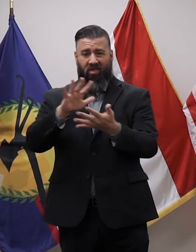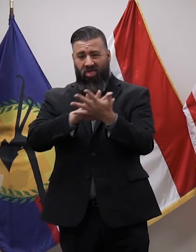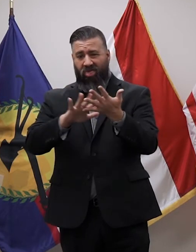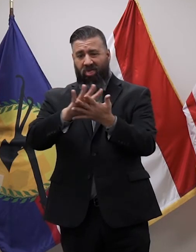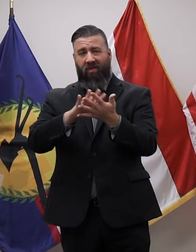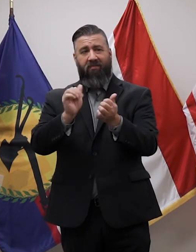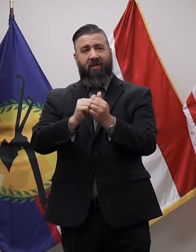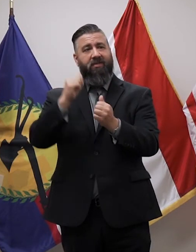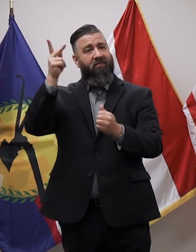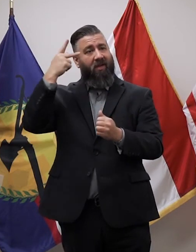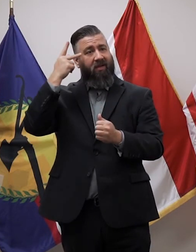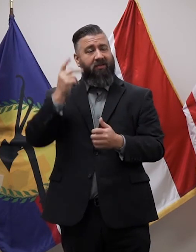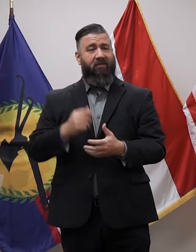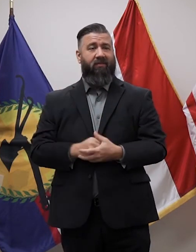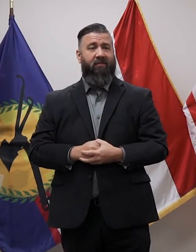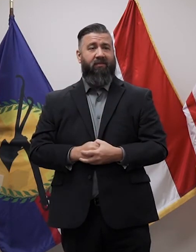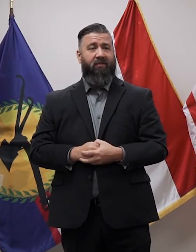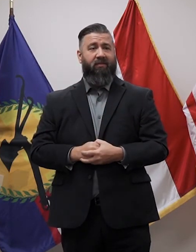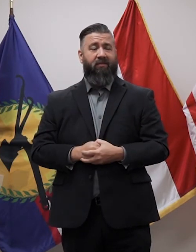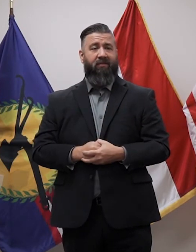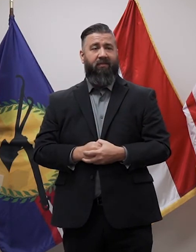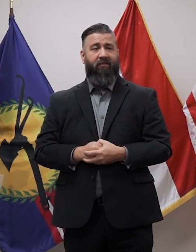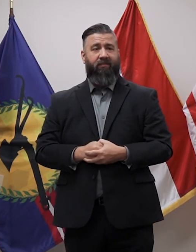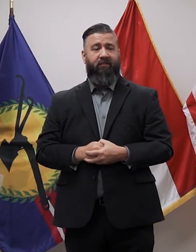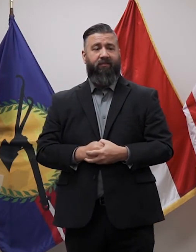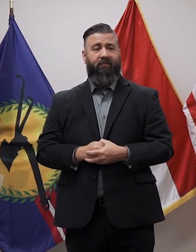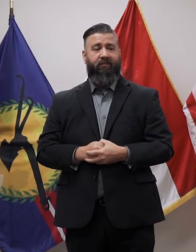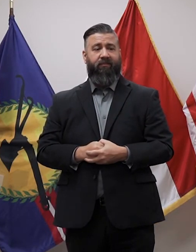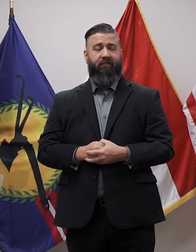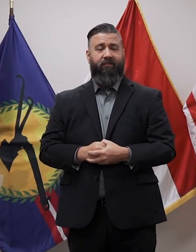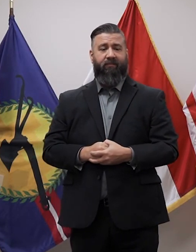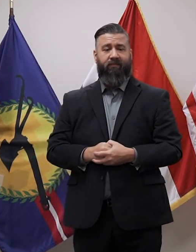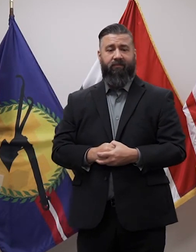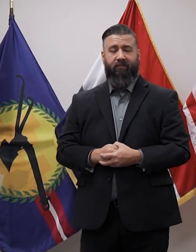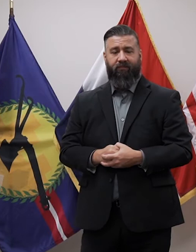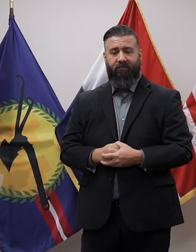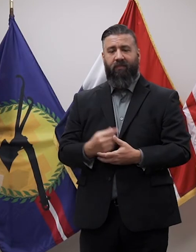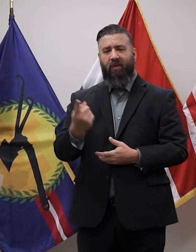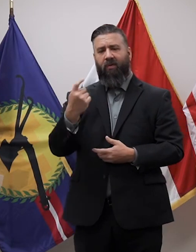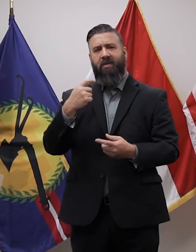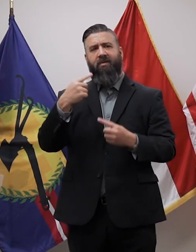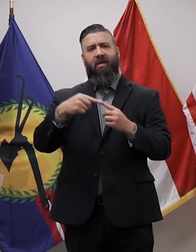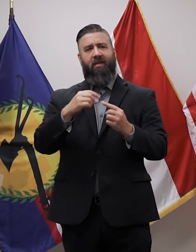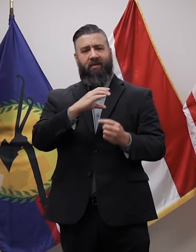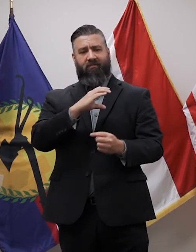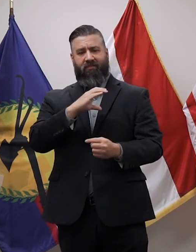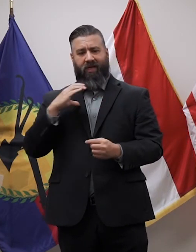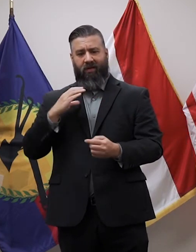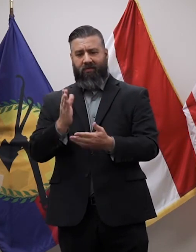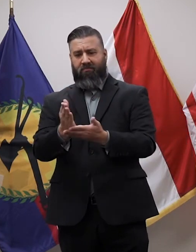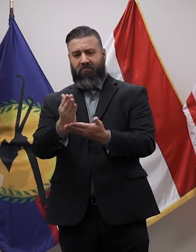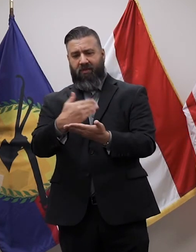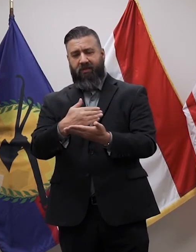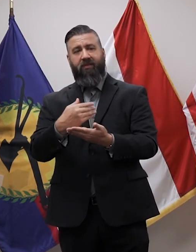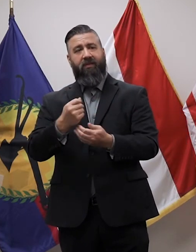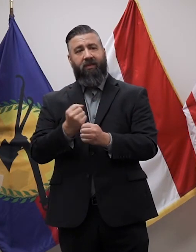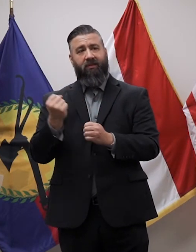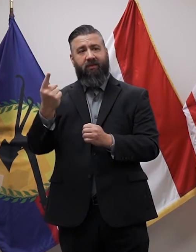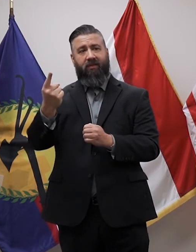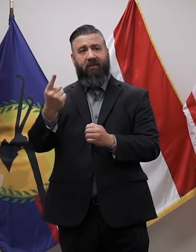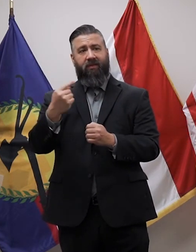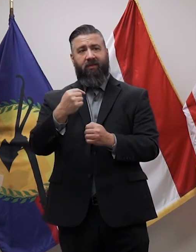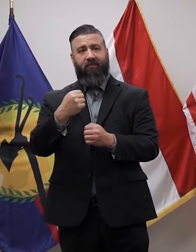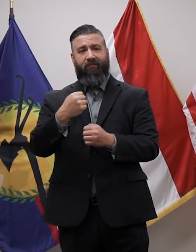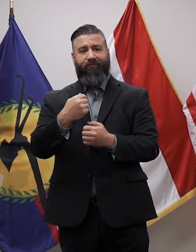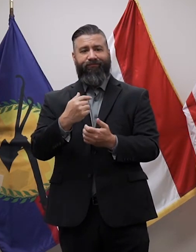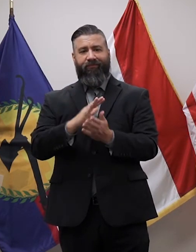year? Well, so the question is about the county budget for next year and it becoming a